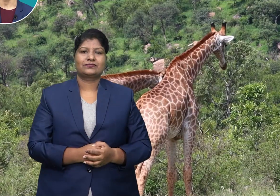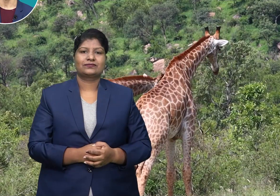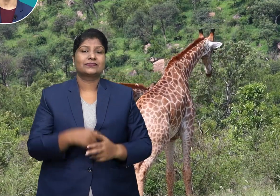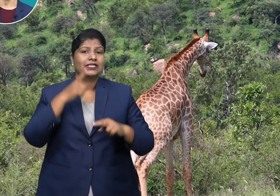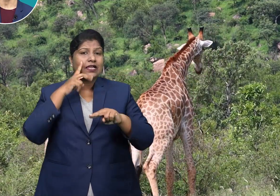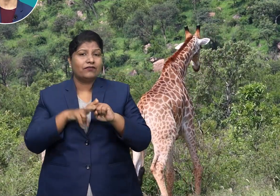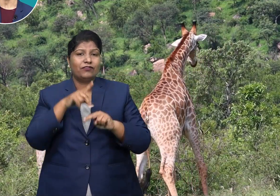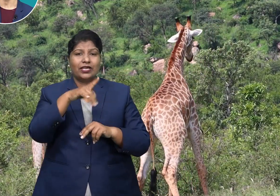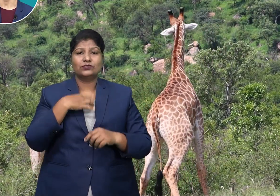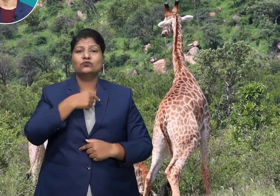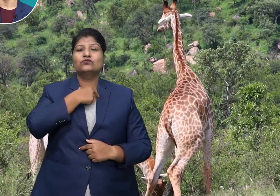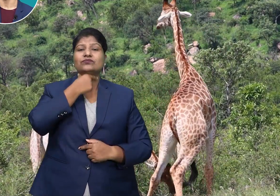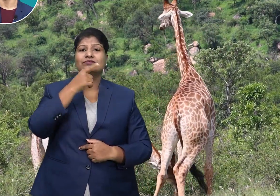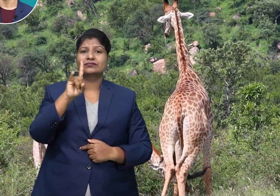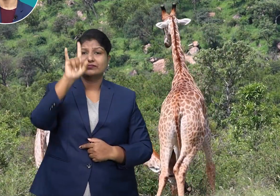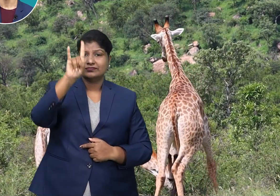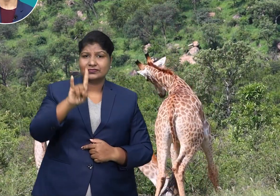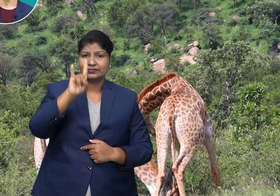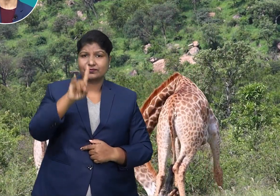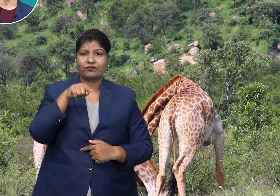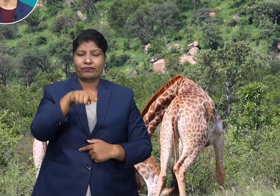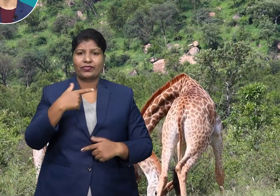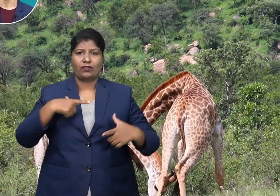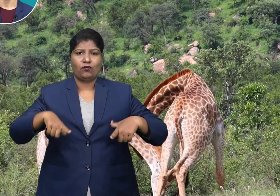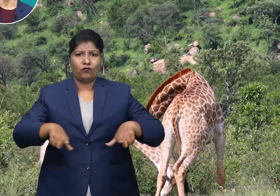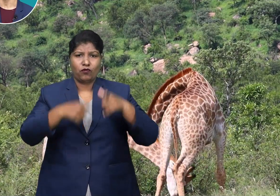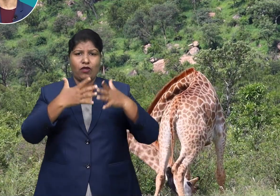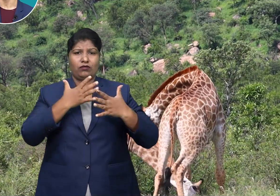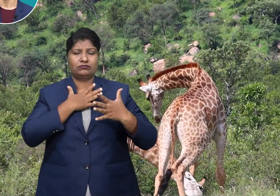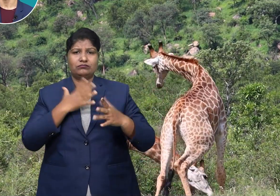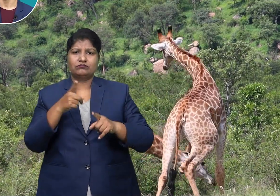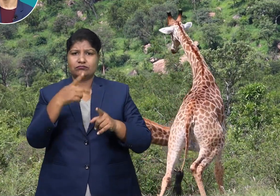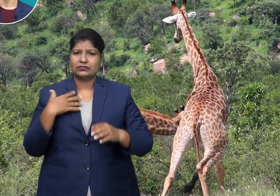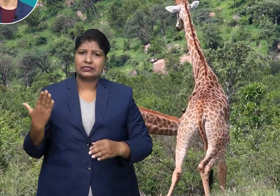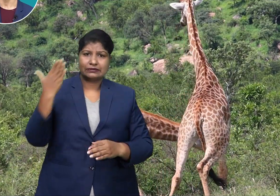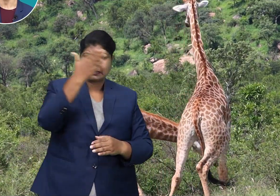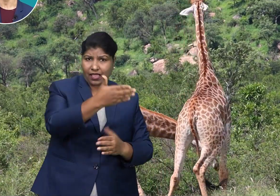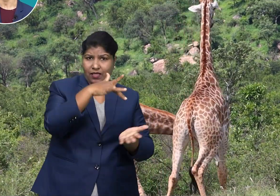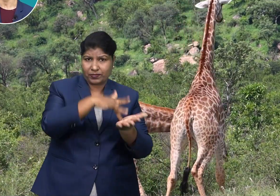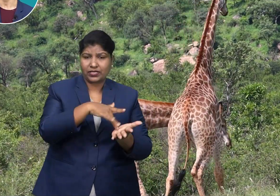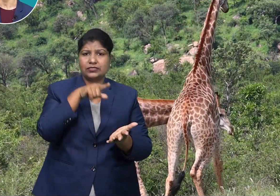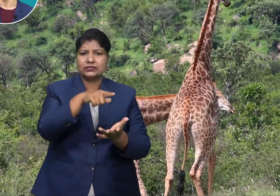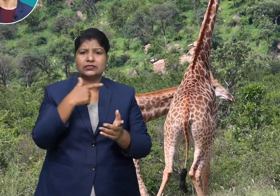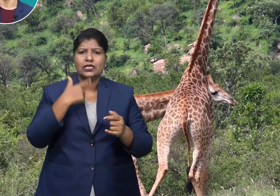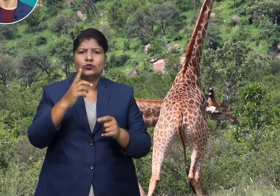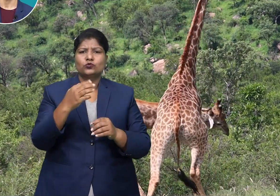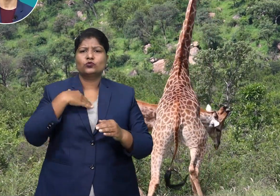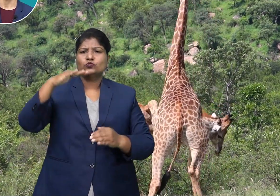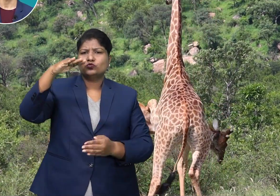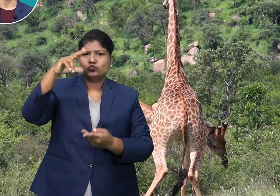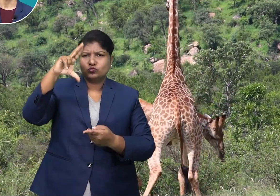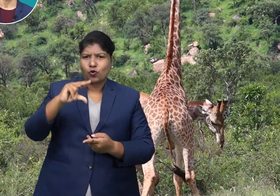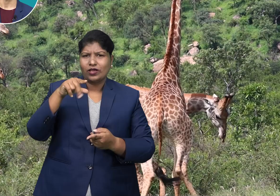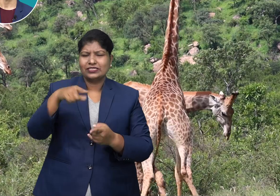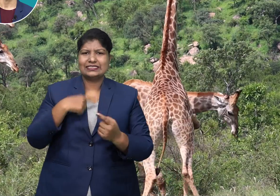If a giraffe is taken to a forest with short trees or plants, it would not turn into a goat.